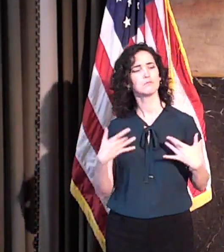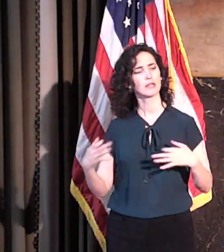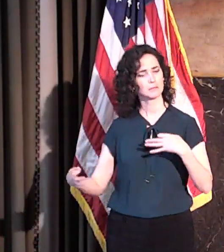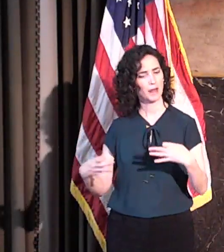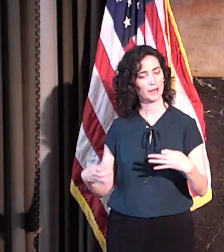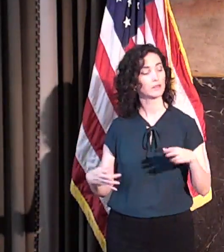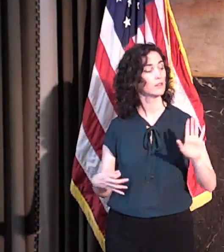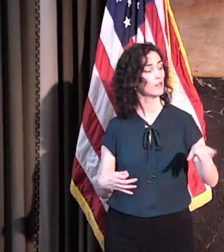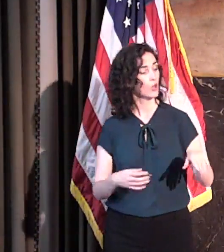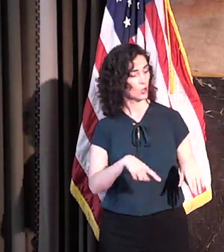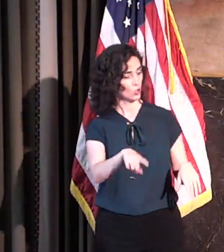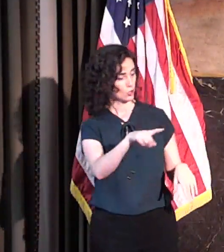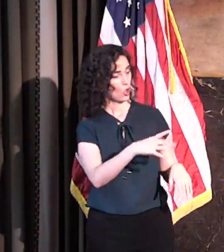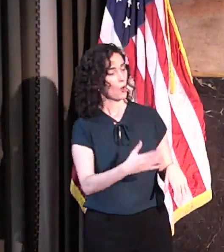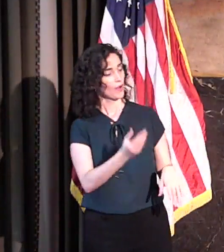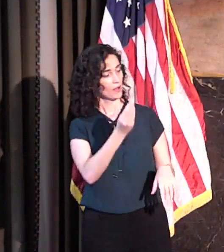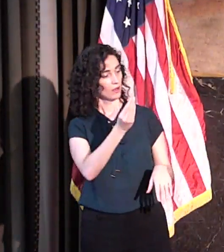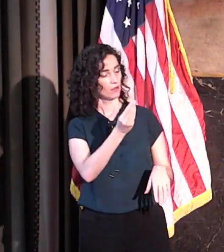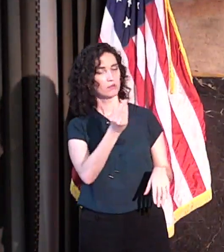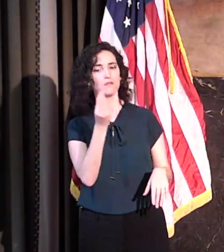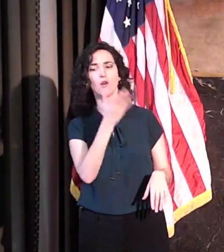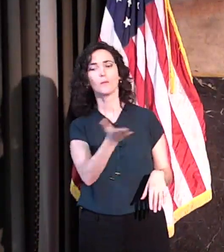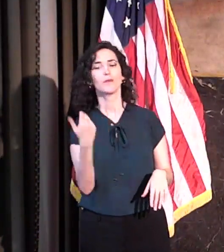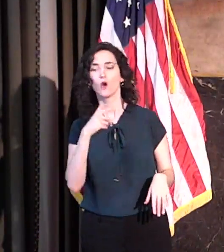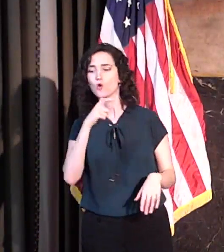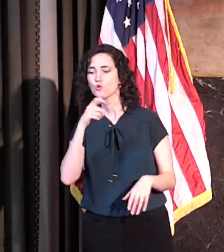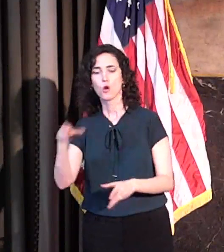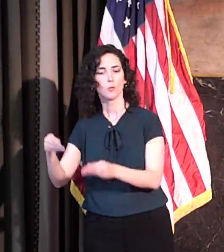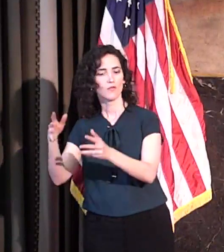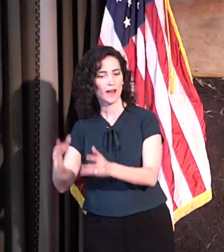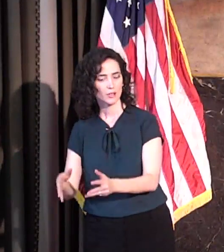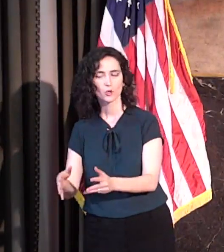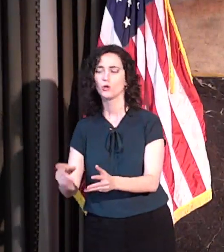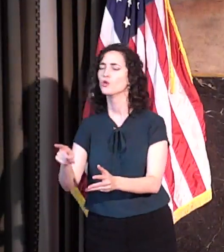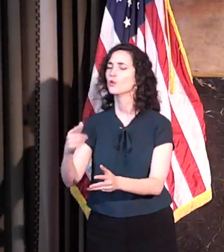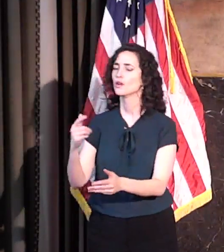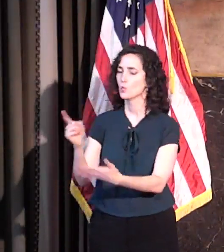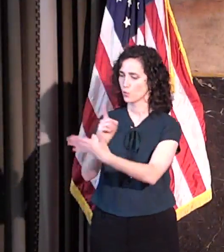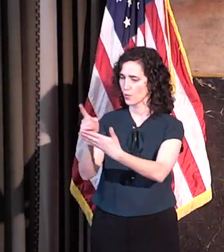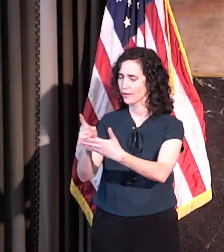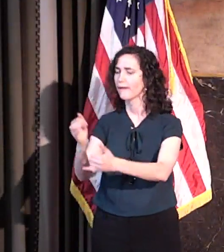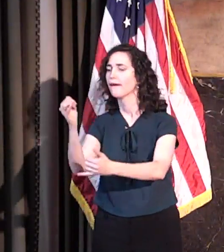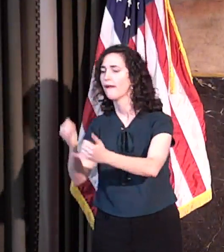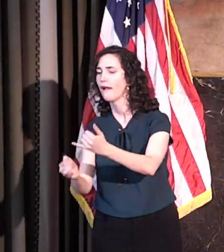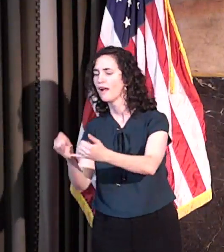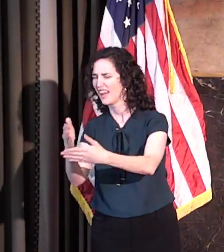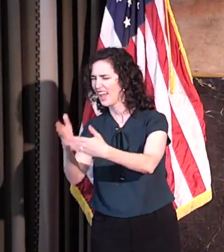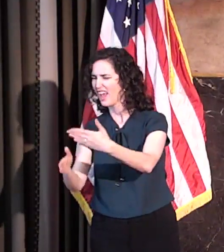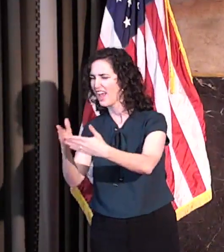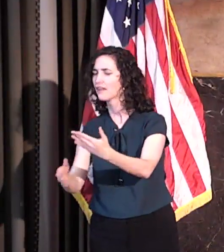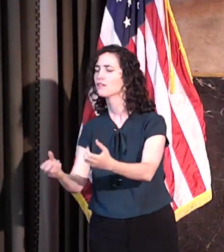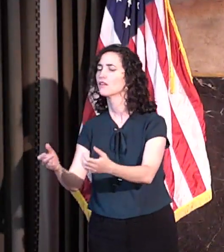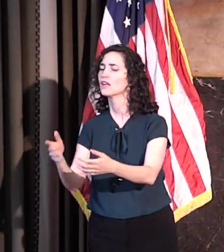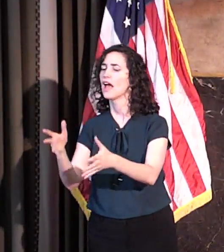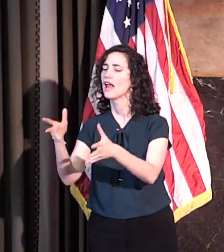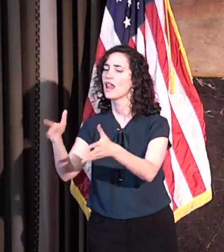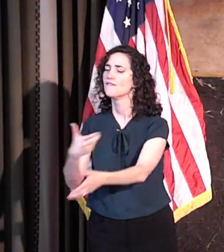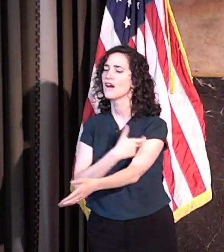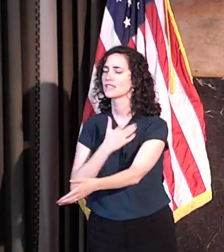had doses left over at the end of the week. How many doses are you guys seeing moved around and